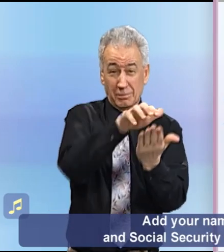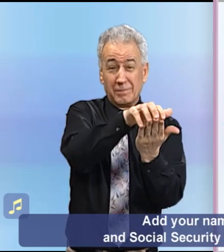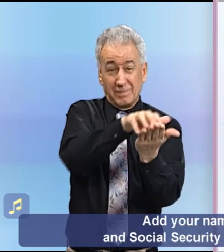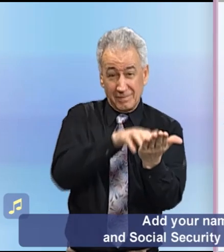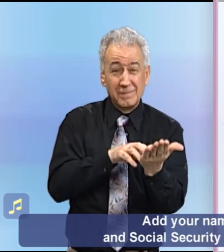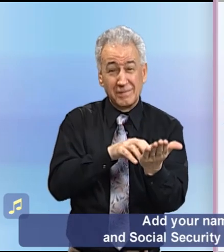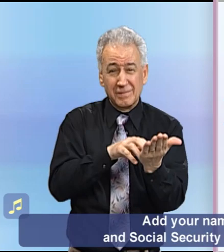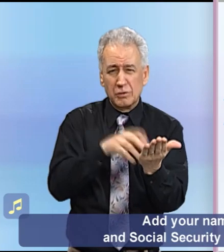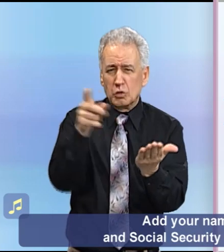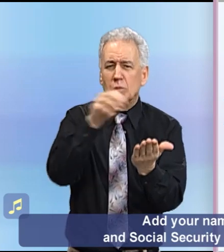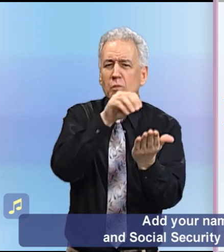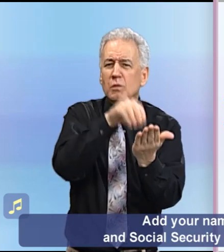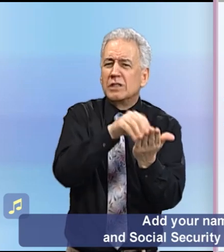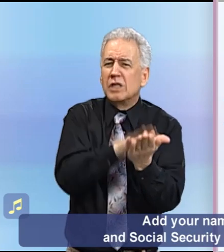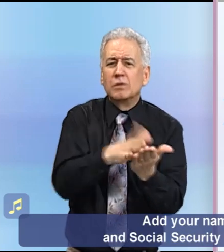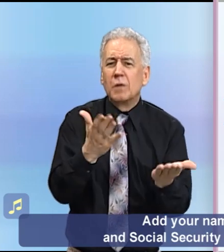your name and social security number